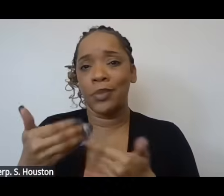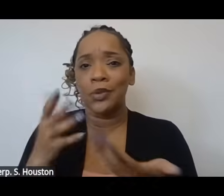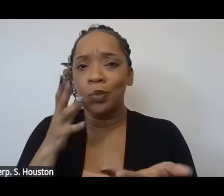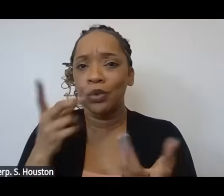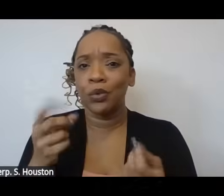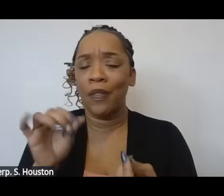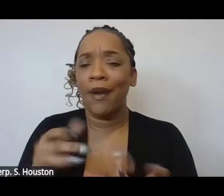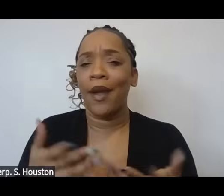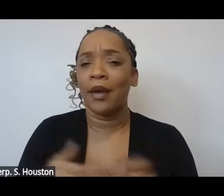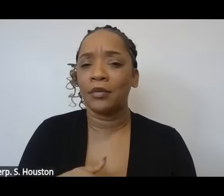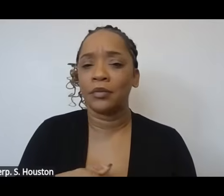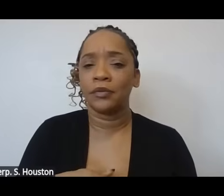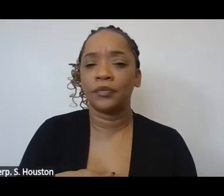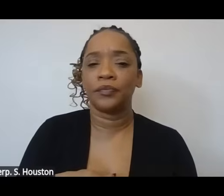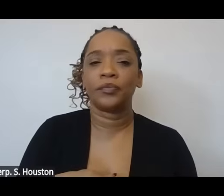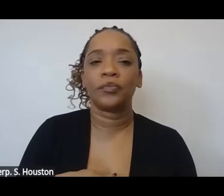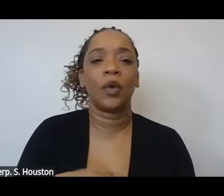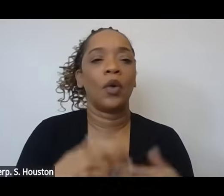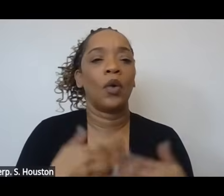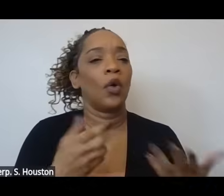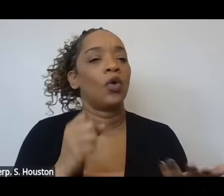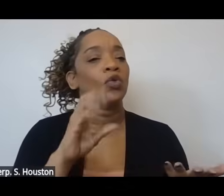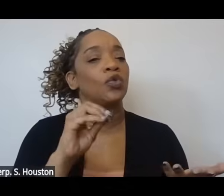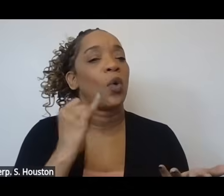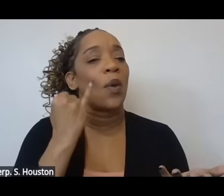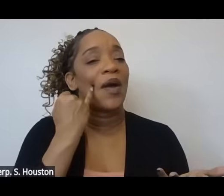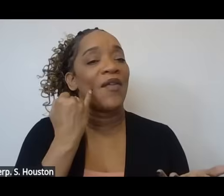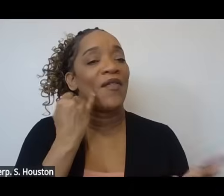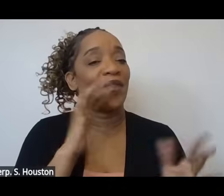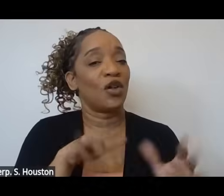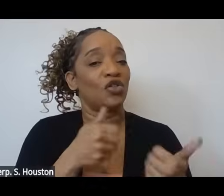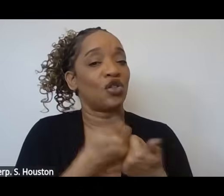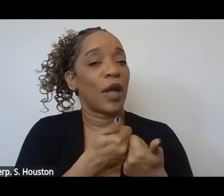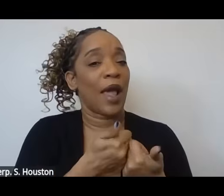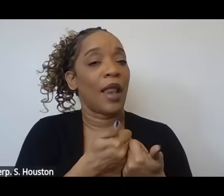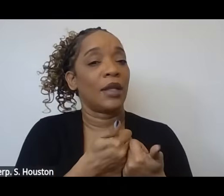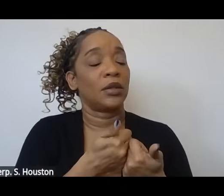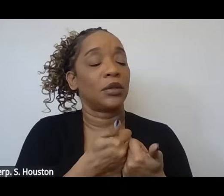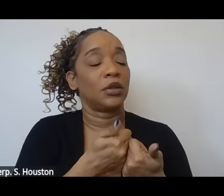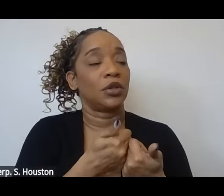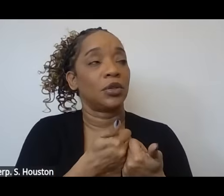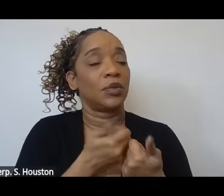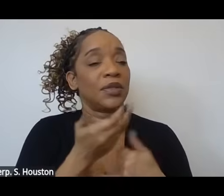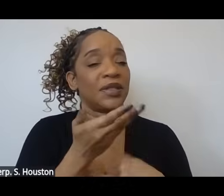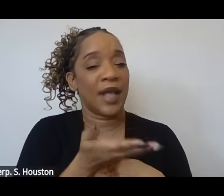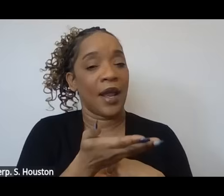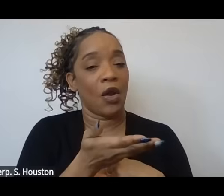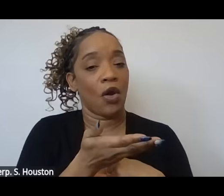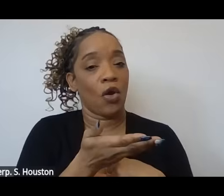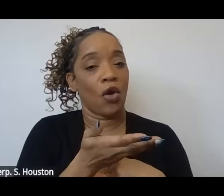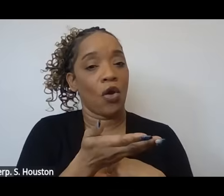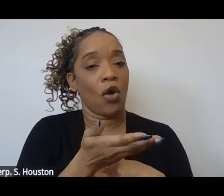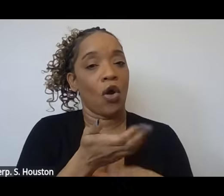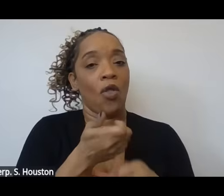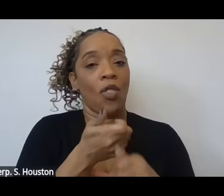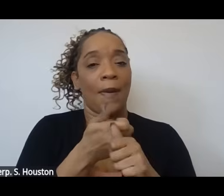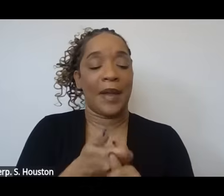So if a challenge was made and the basis of the signature called